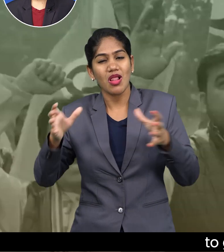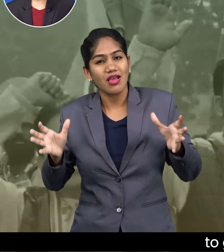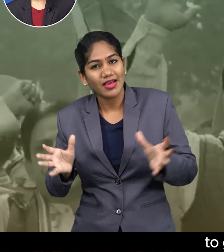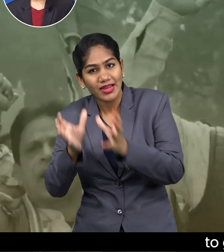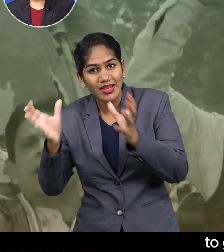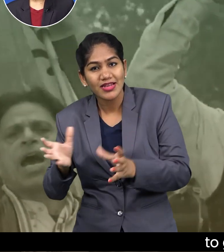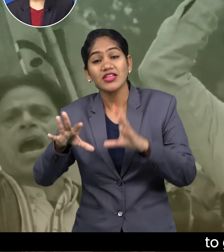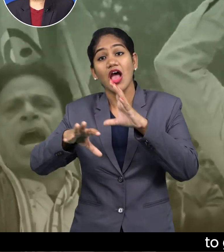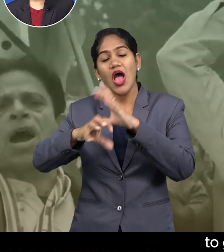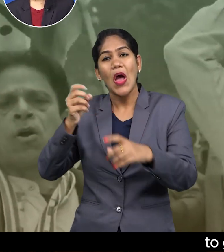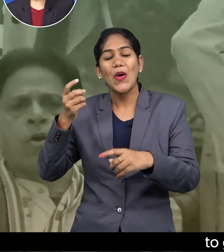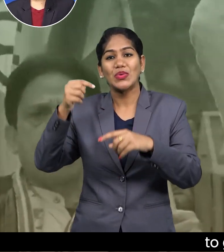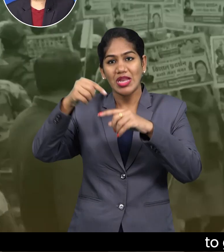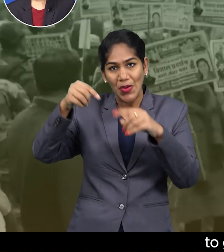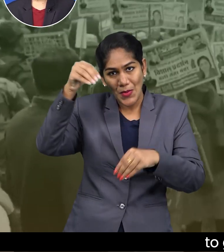out and vote.